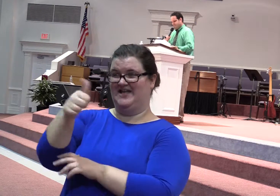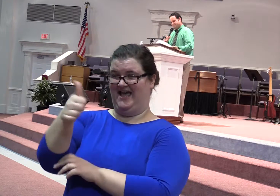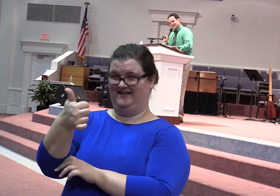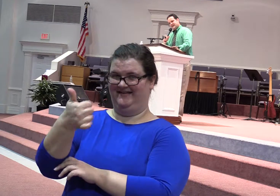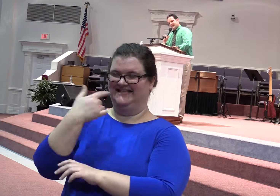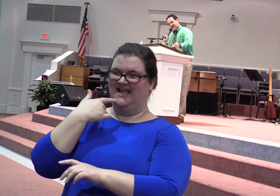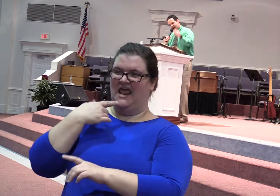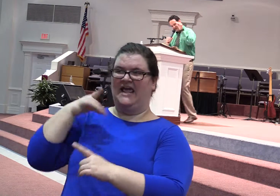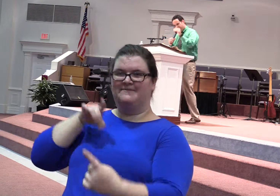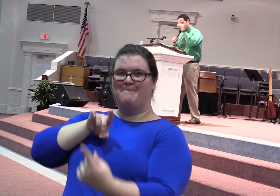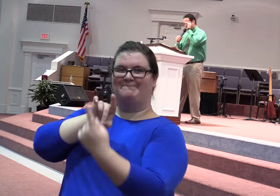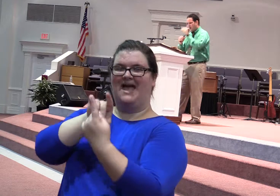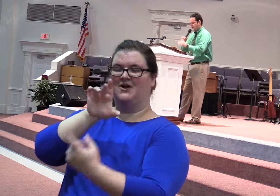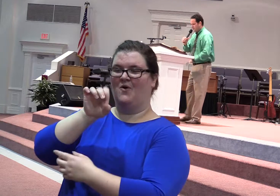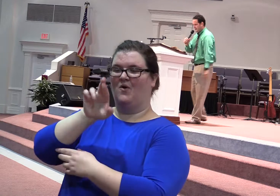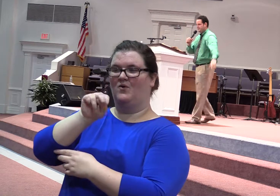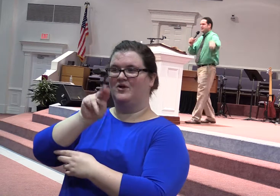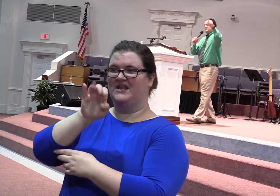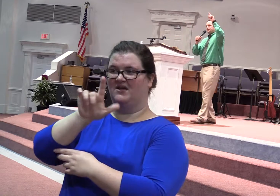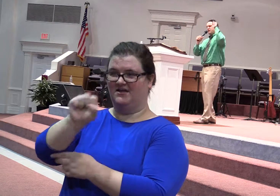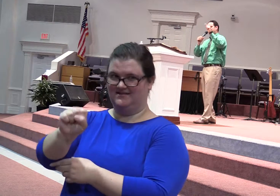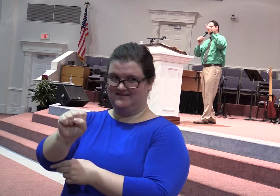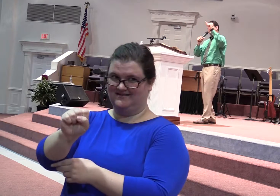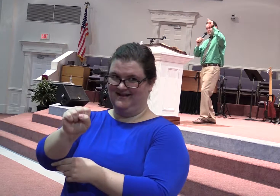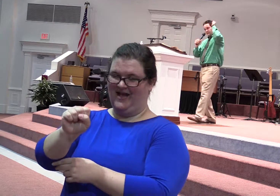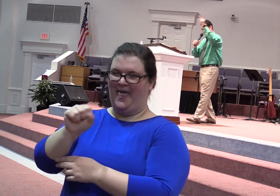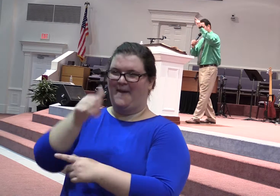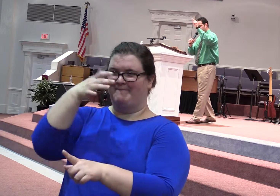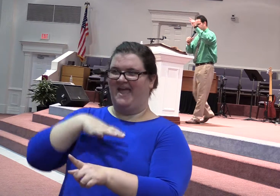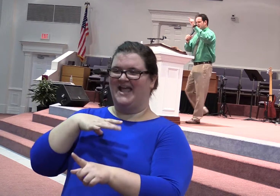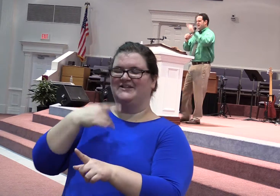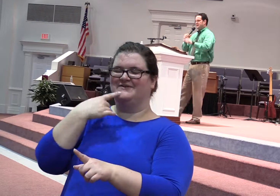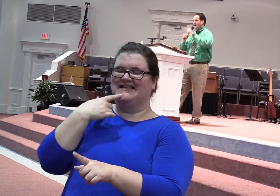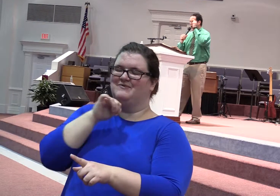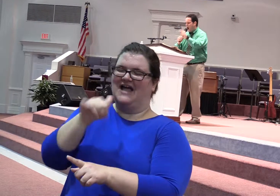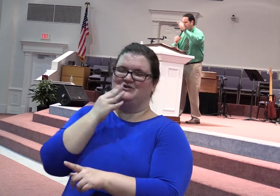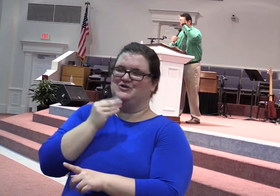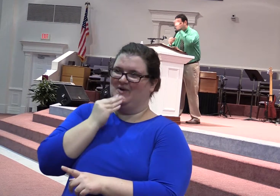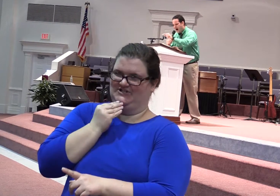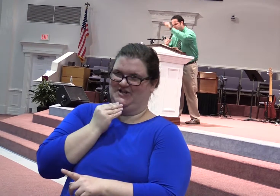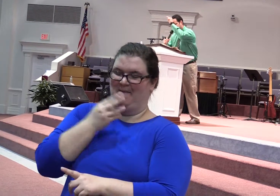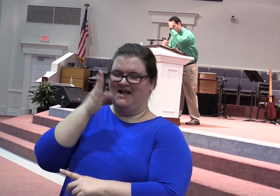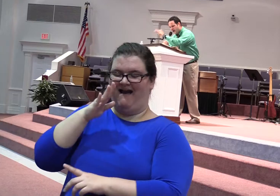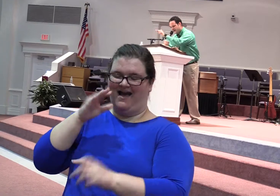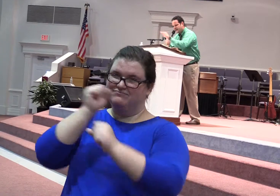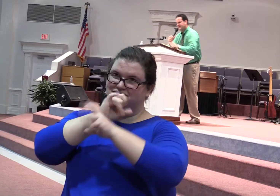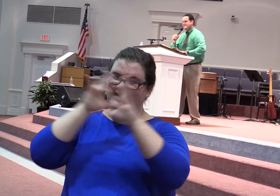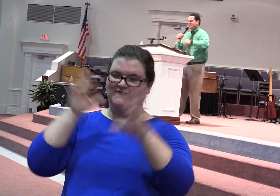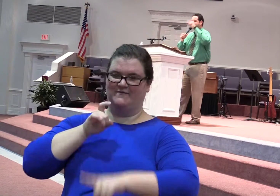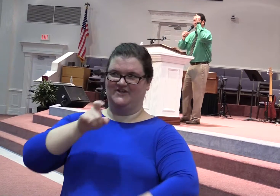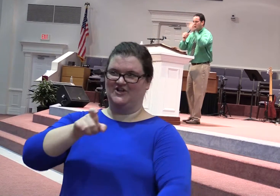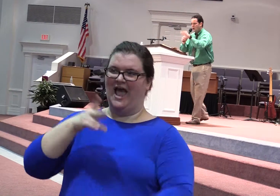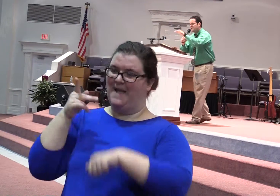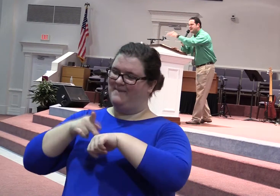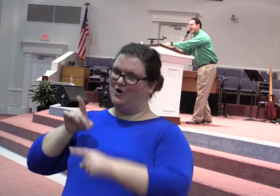said in Acts 10:43, to him, Jesus, give all the prophets witness